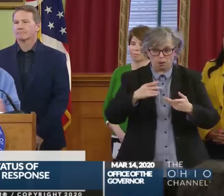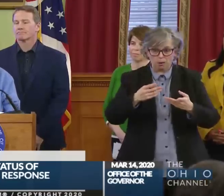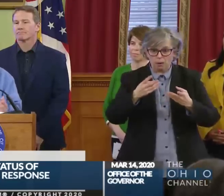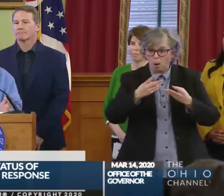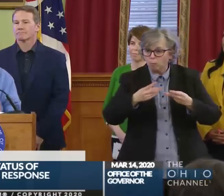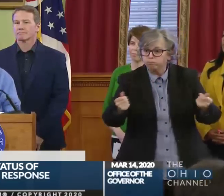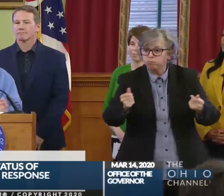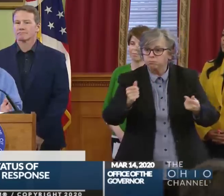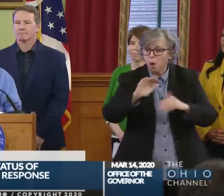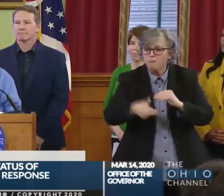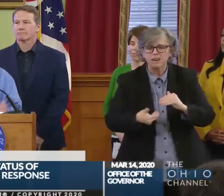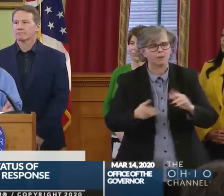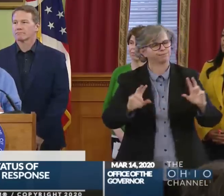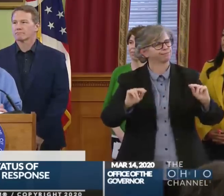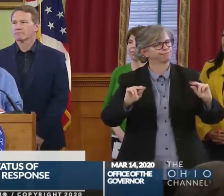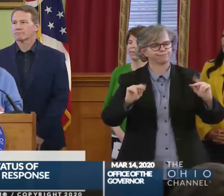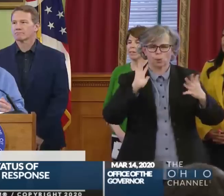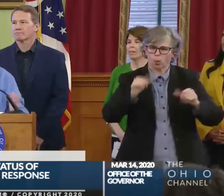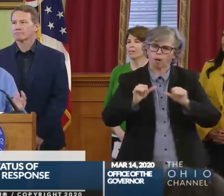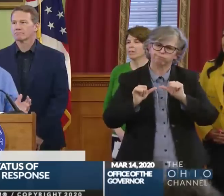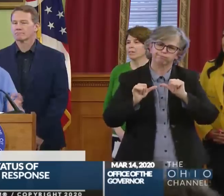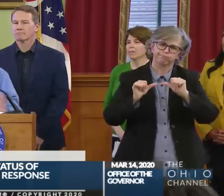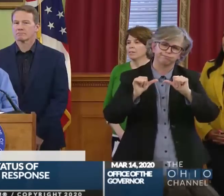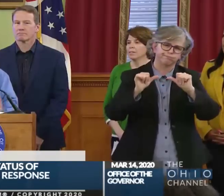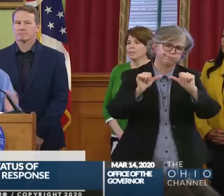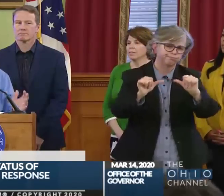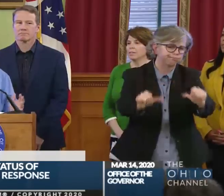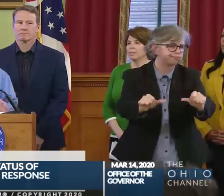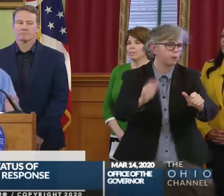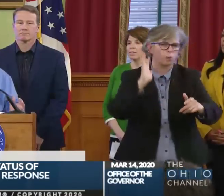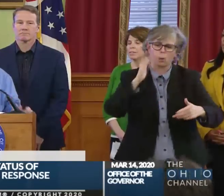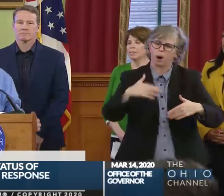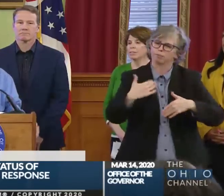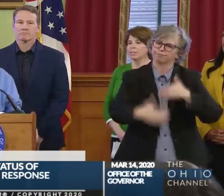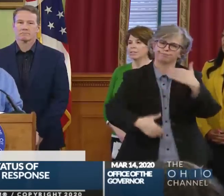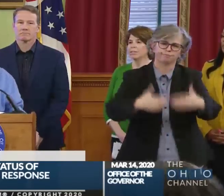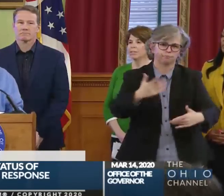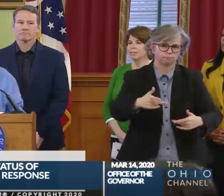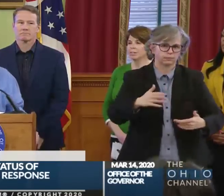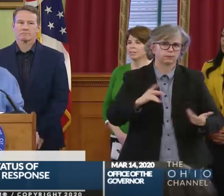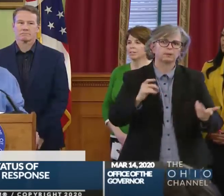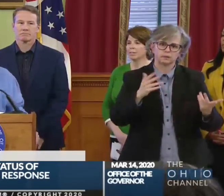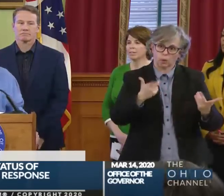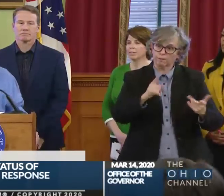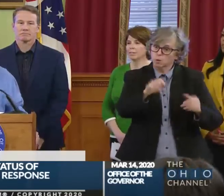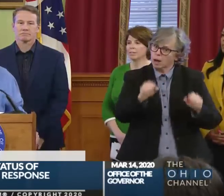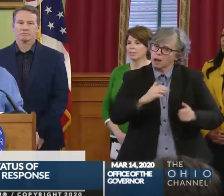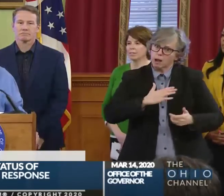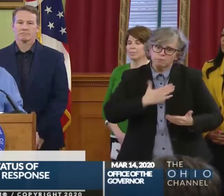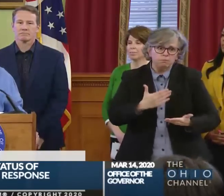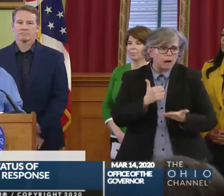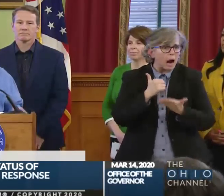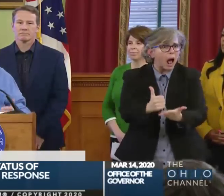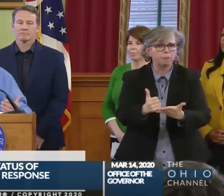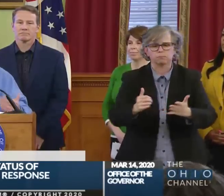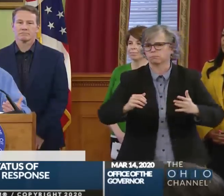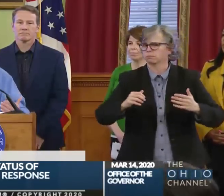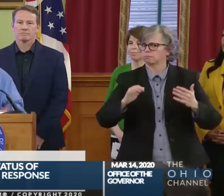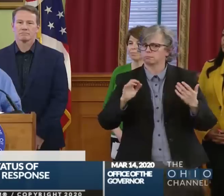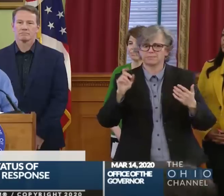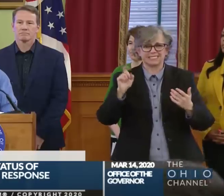to understand that. And as they look at how they're helping friends, and even emotionally, they